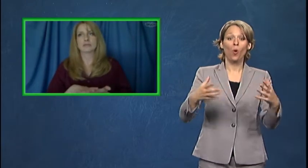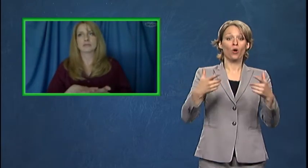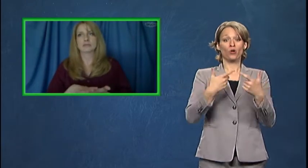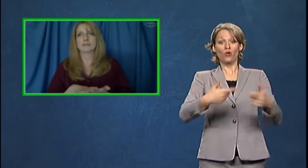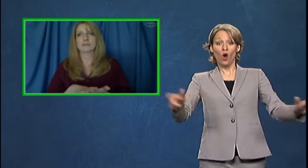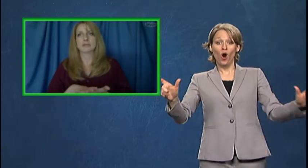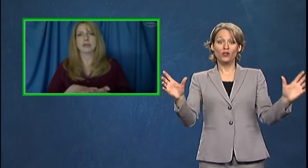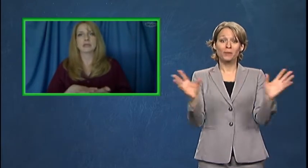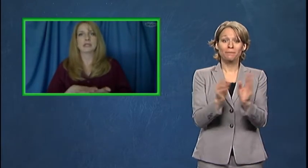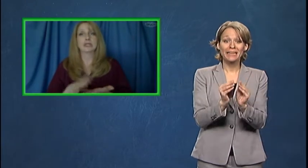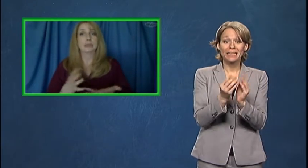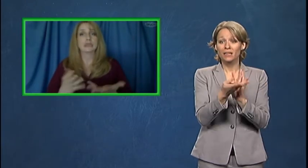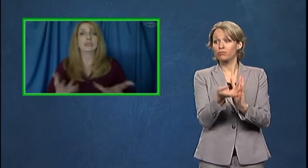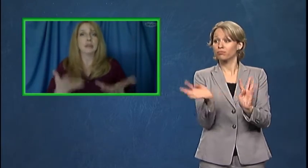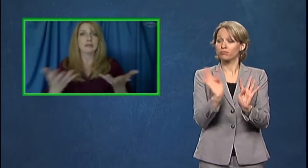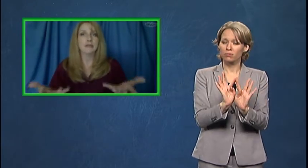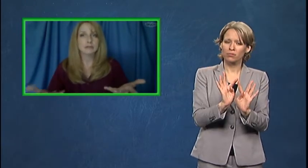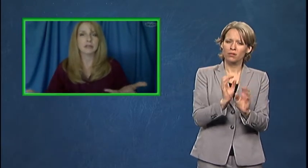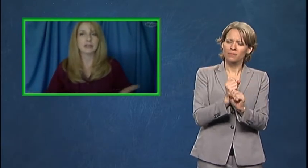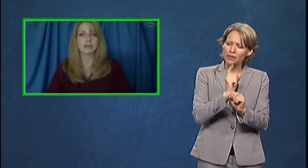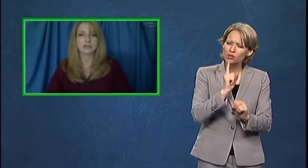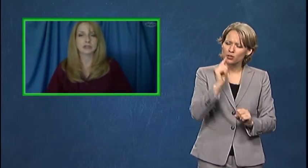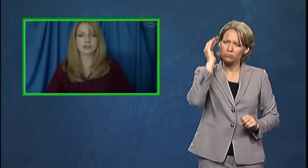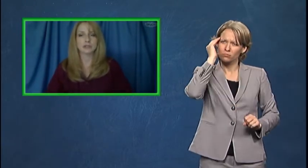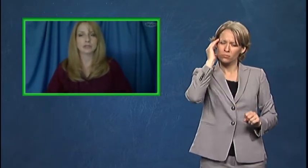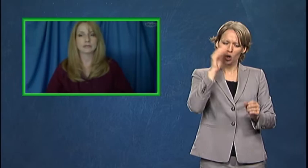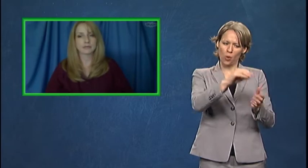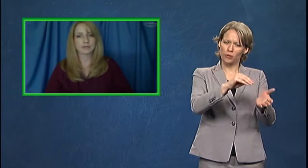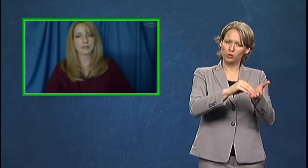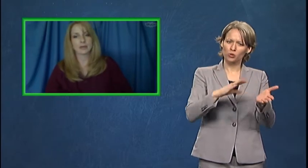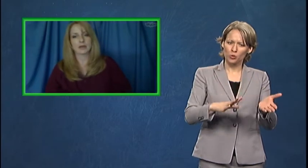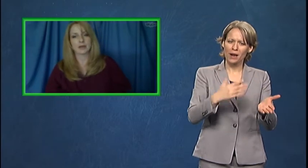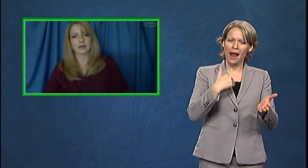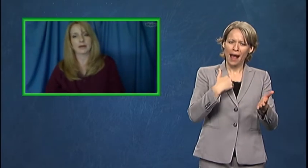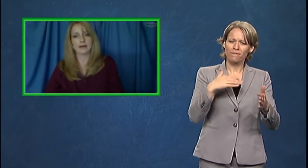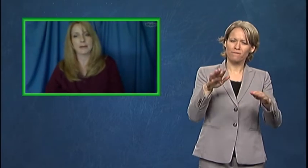student, is included in the institution.